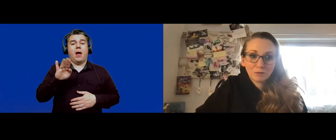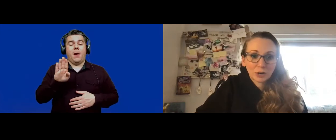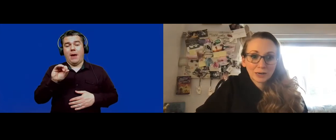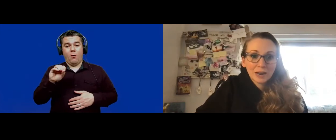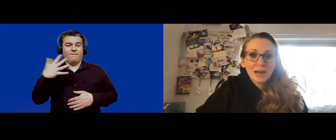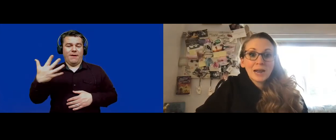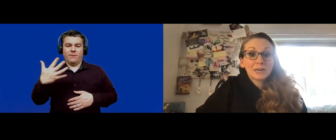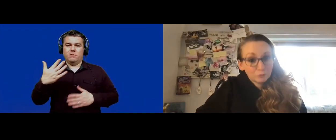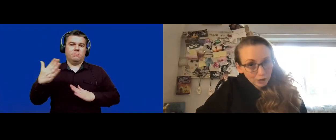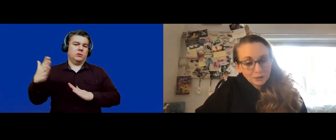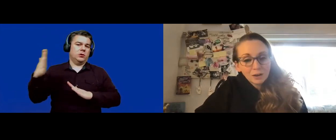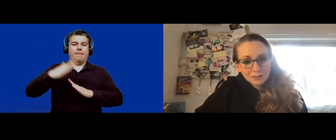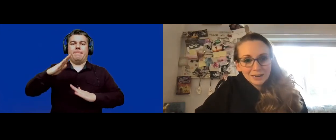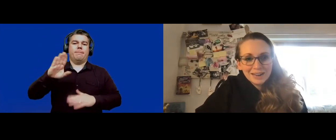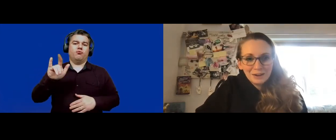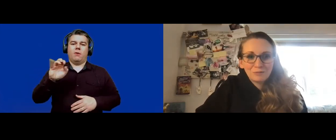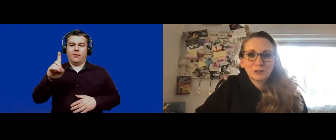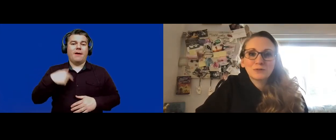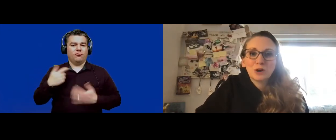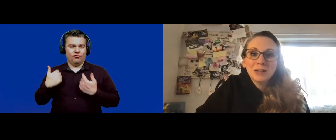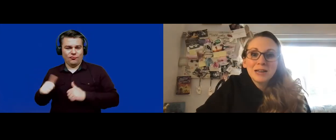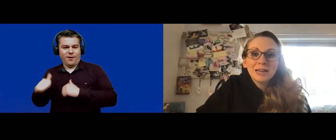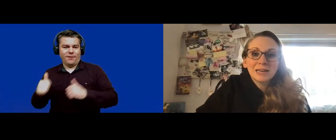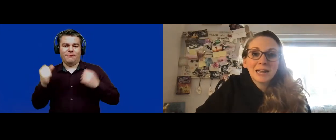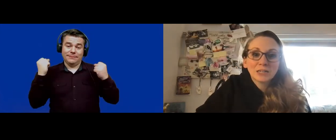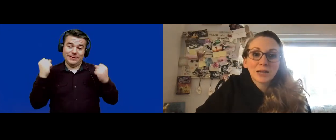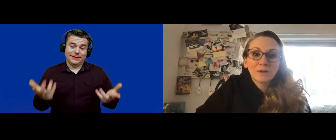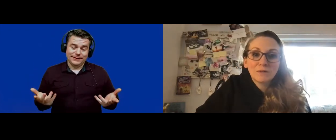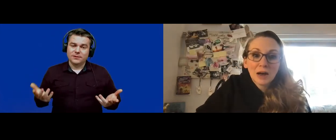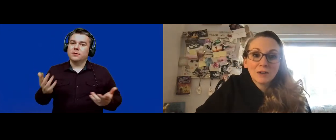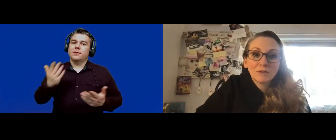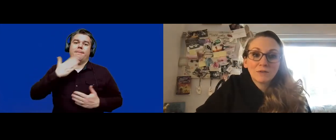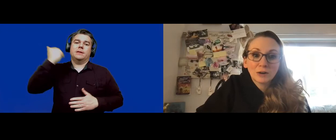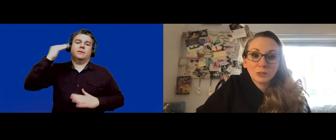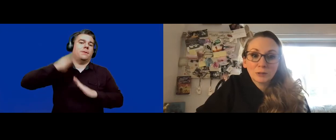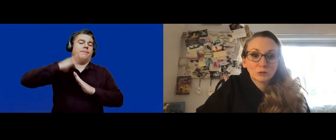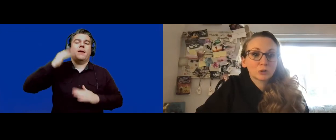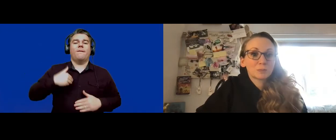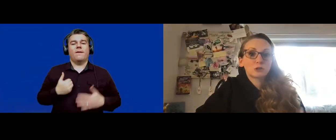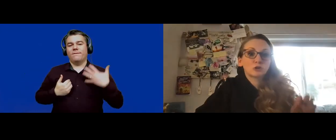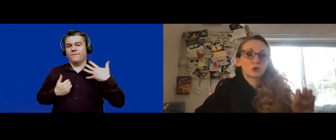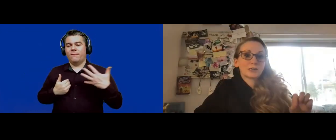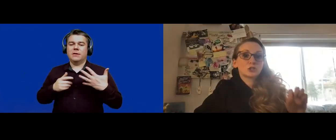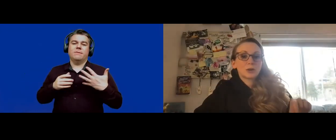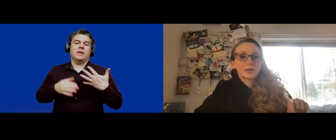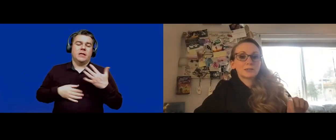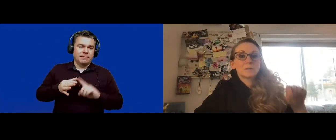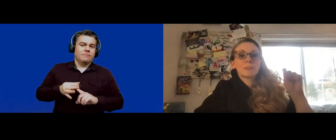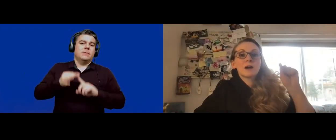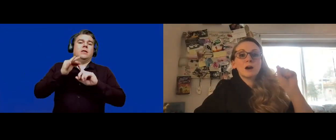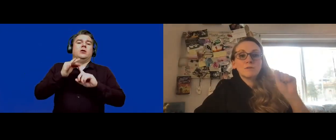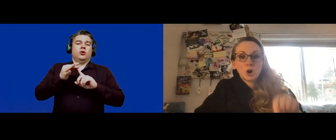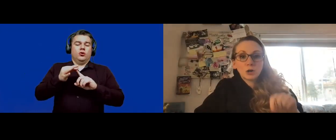I've ever tried. And I've tried a lot. First of all, it has 5 very special